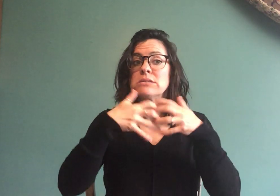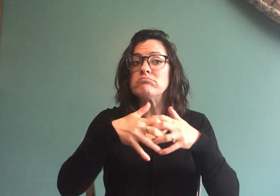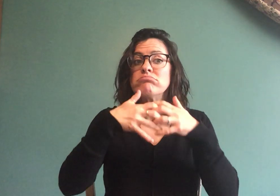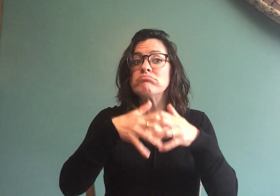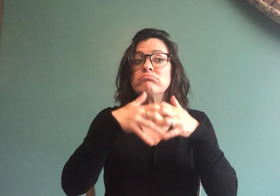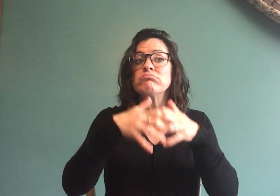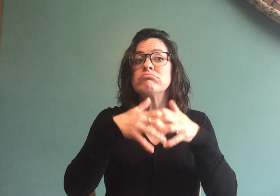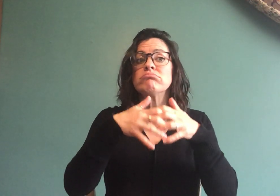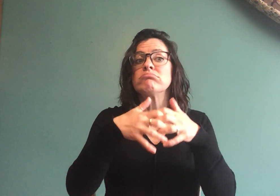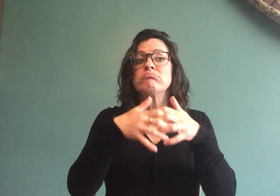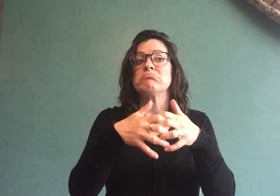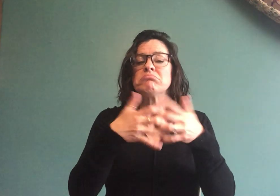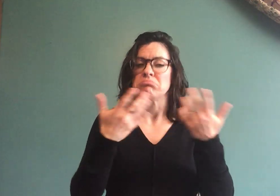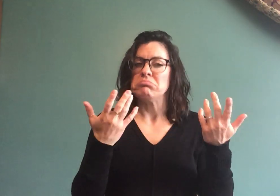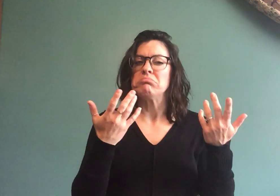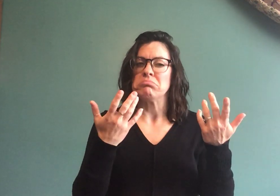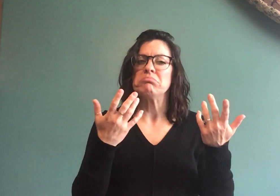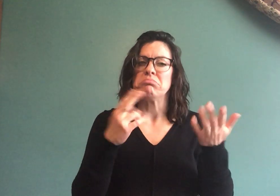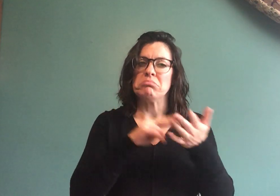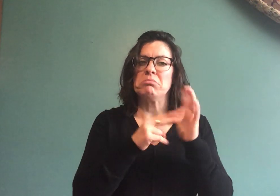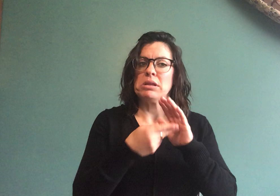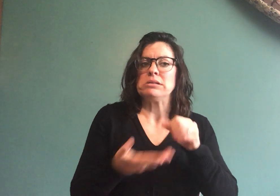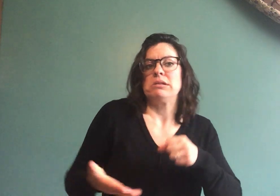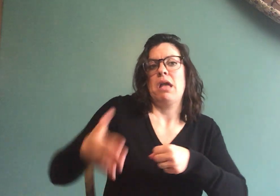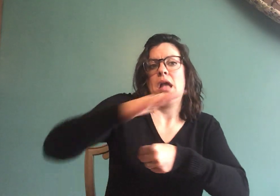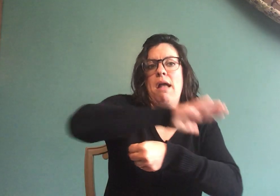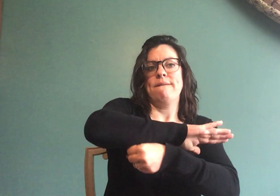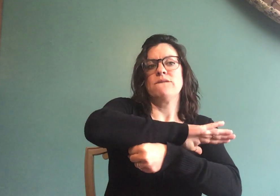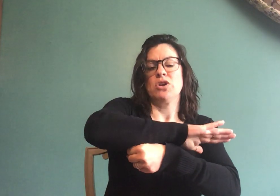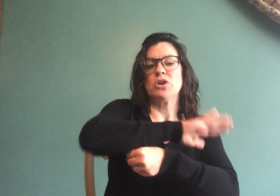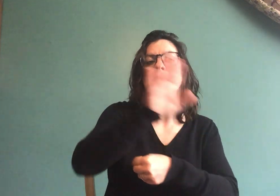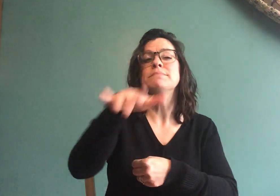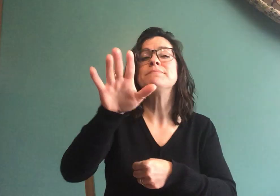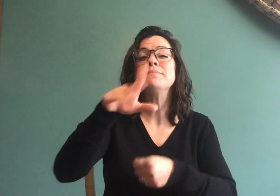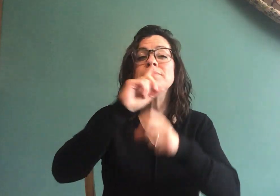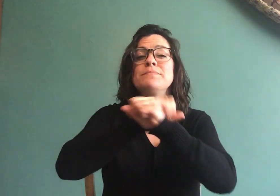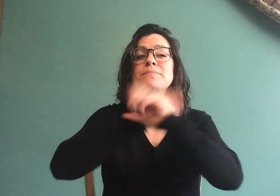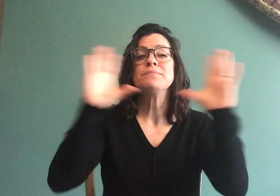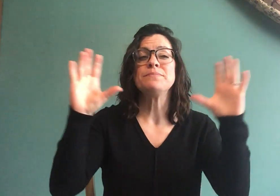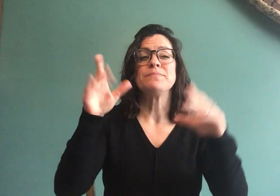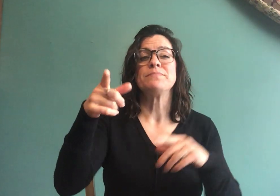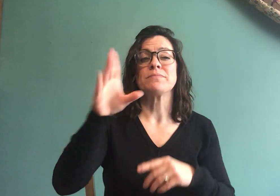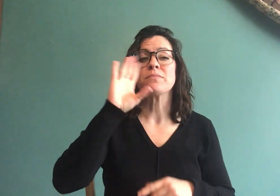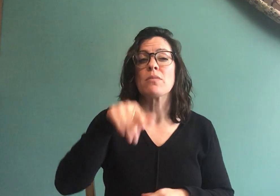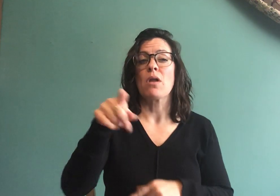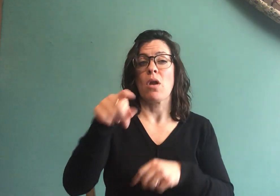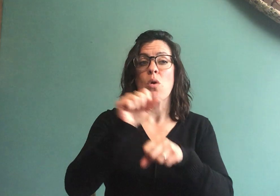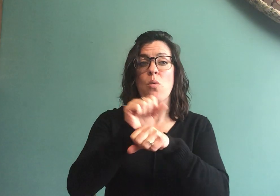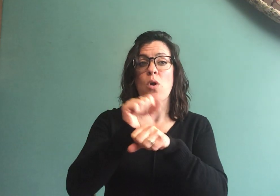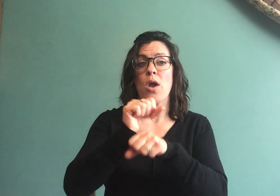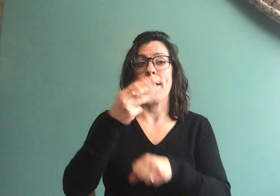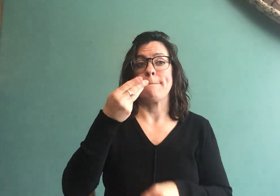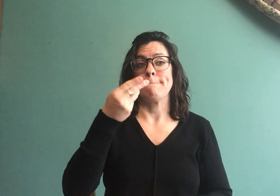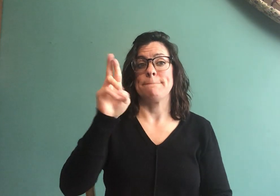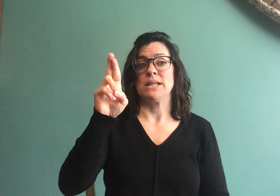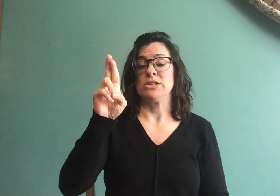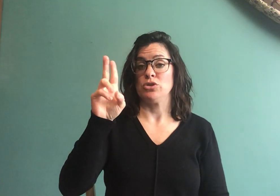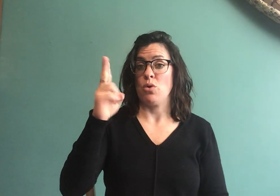street. Okay, every one of them has a guard or a cover around it. Correct? Yeah. Okay. All right,